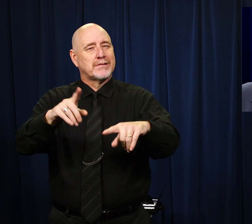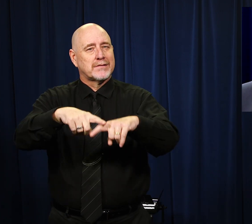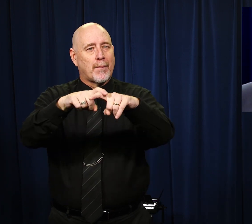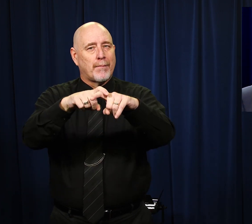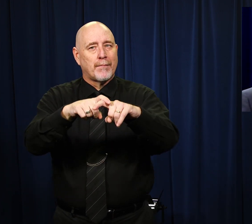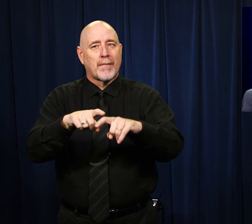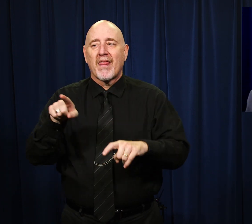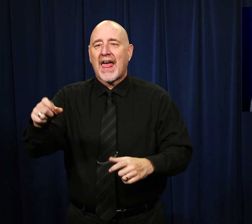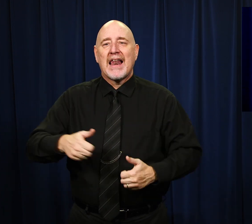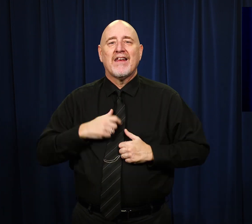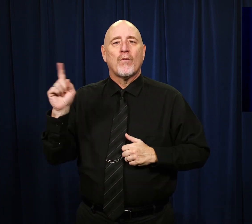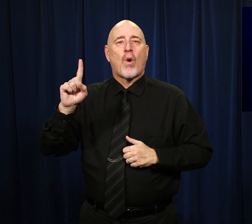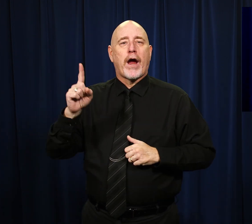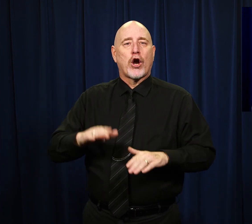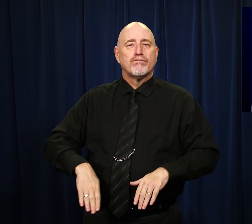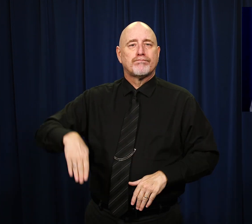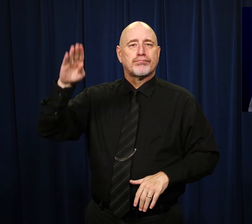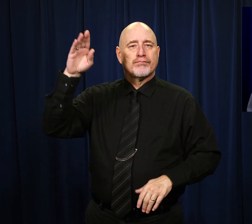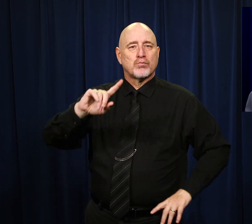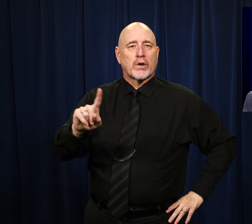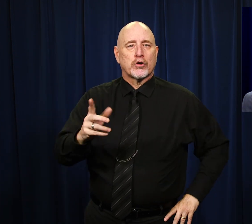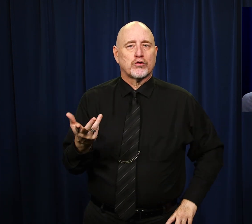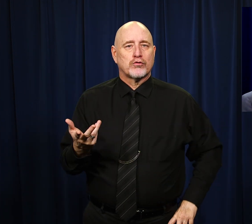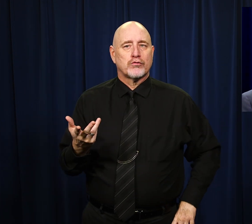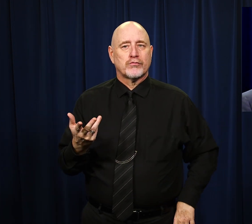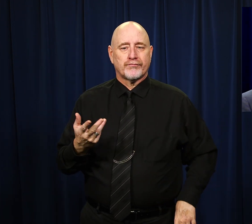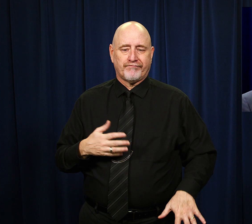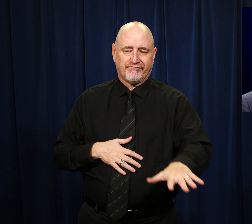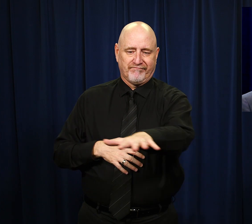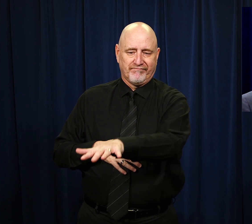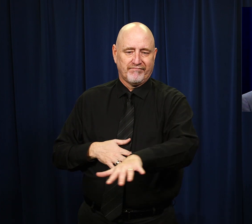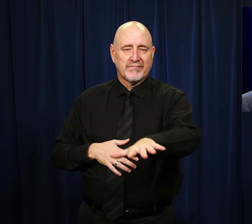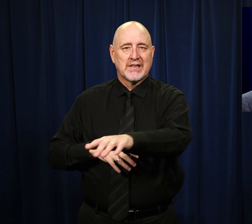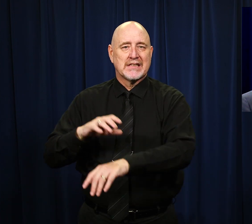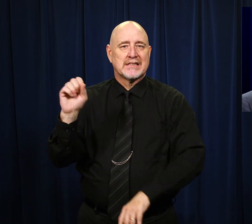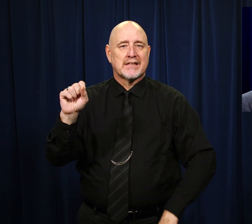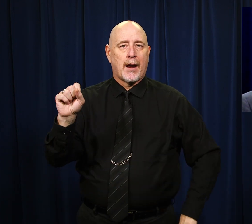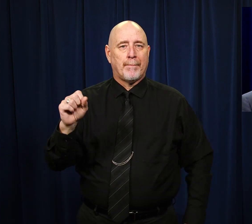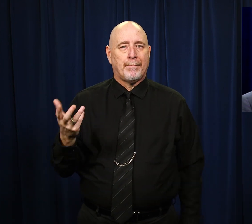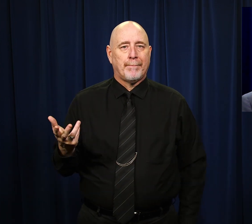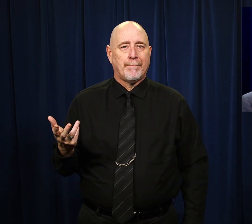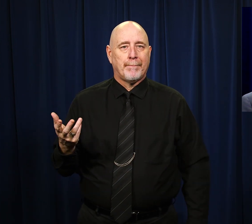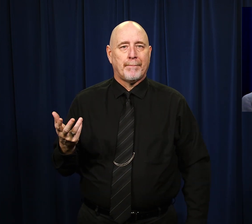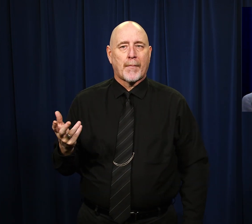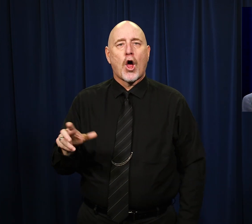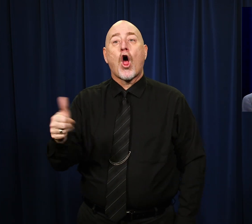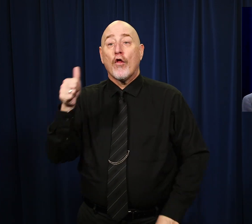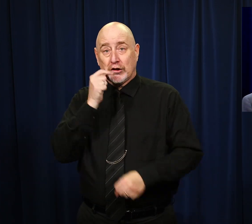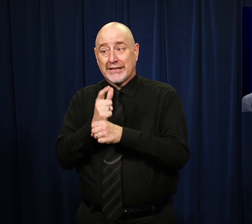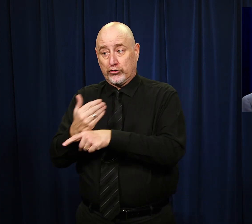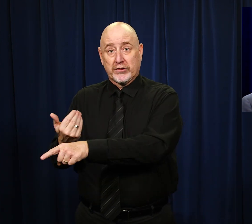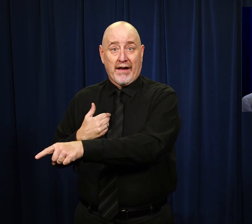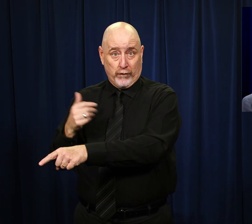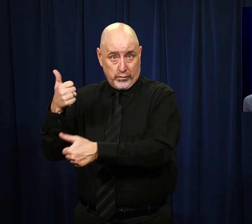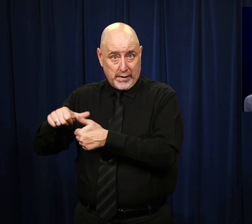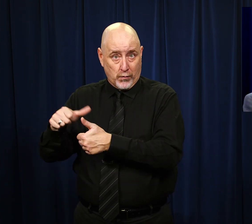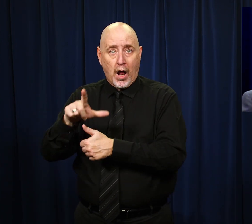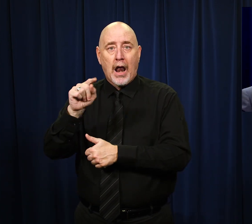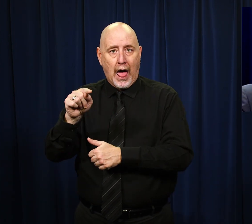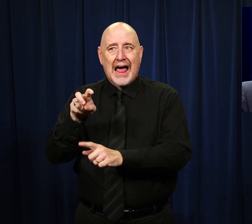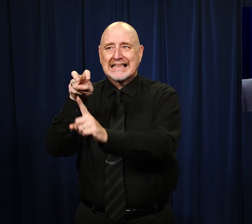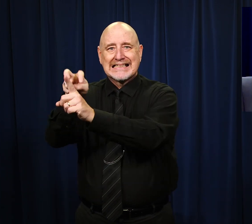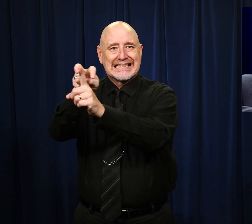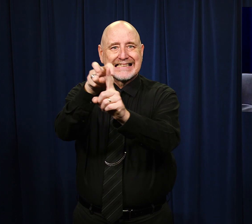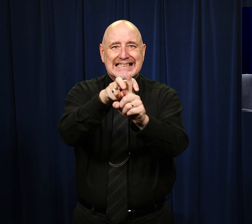about where had they been living? They'd been living in Sodom. They had other sisters, remember? Lot